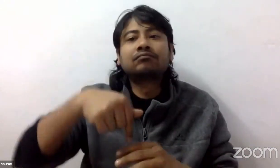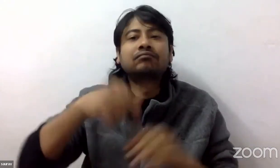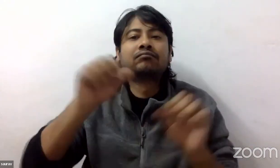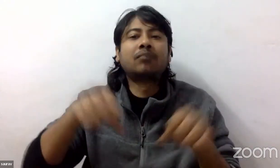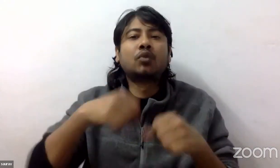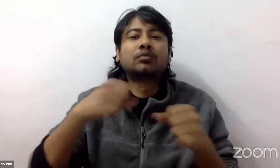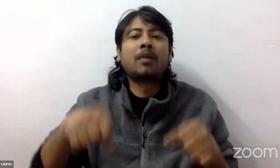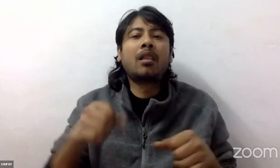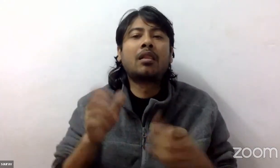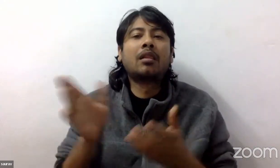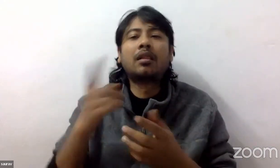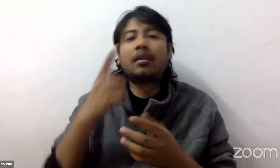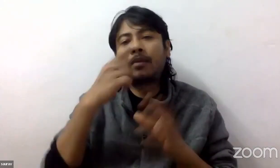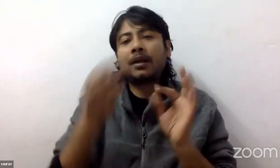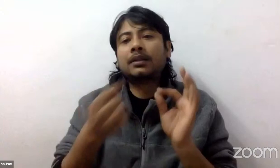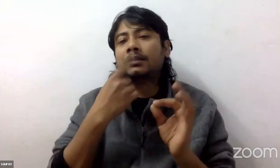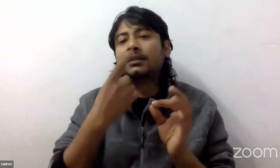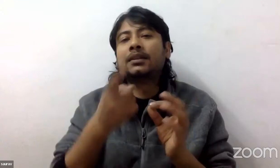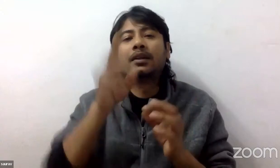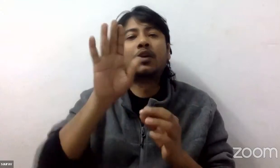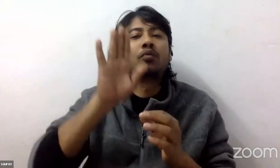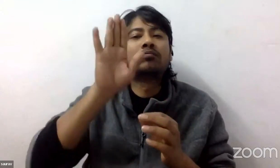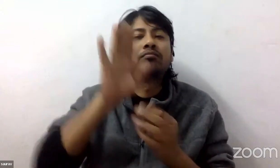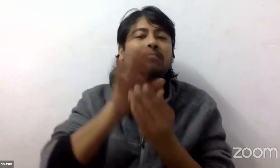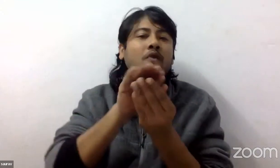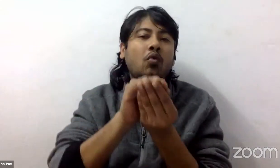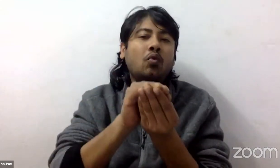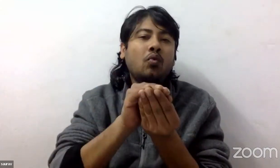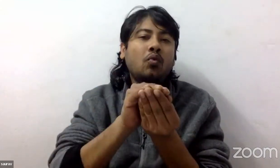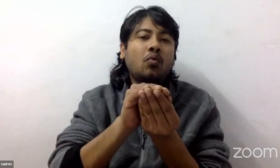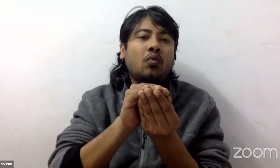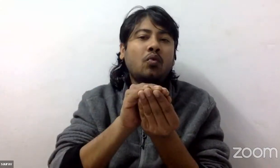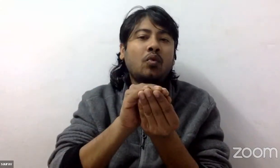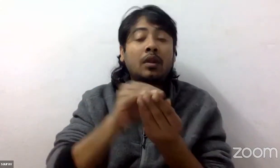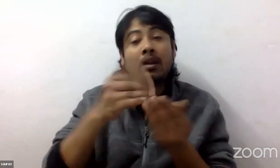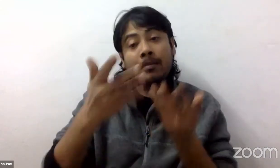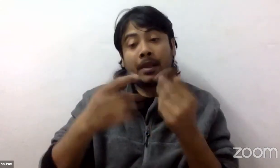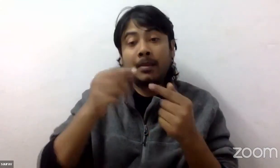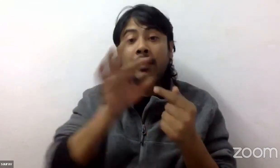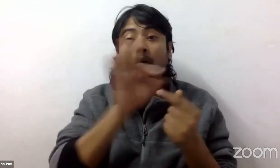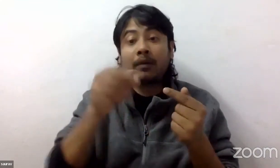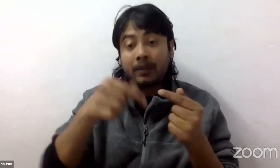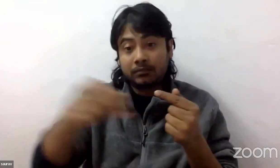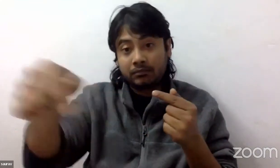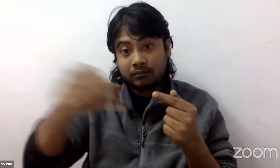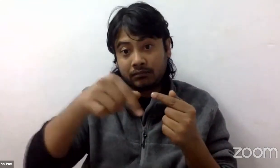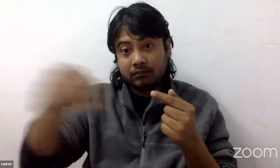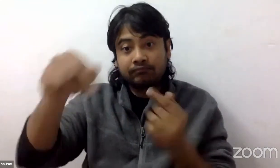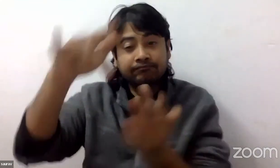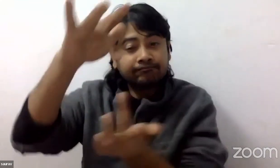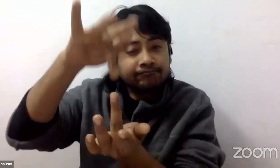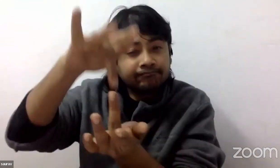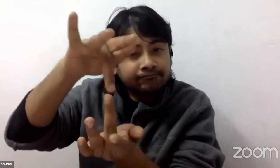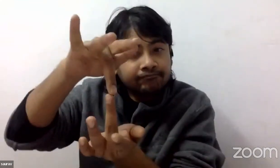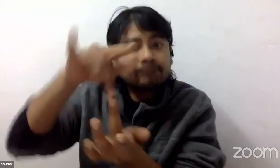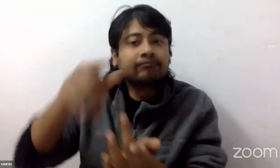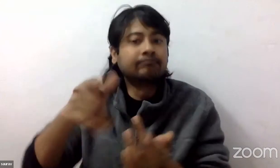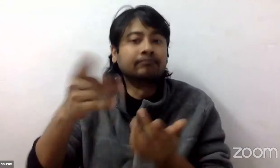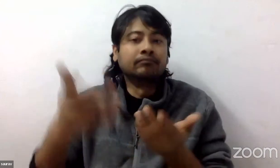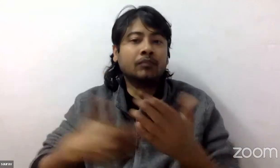So the other alternative is you observe Ekadashi on Trayodasi. So 11th day is fasting, 12th day is Dwadashi,